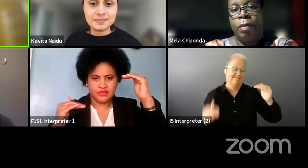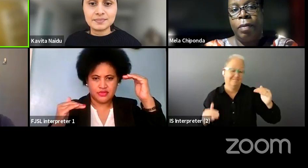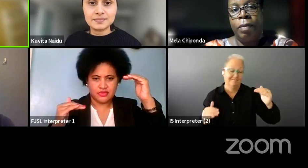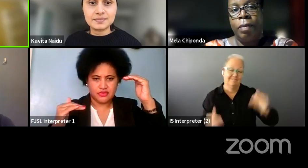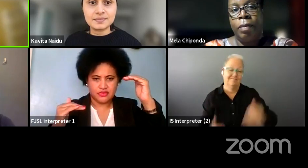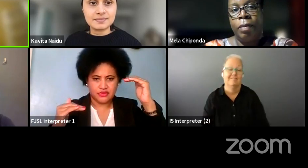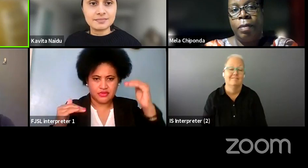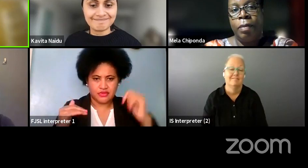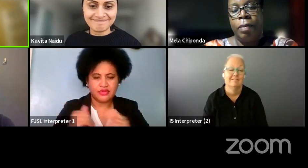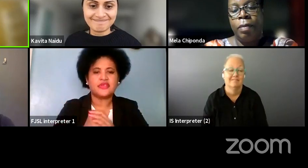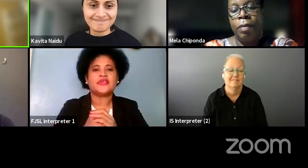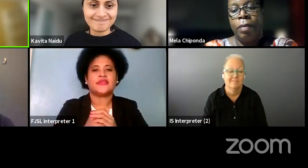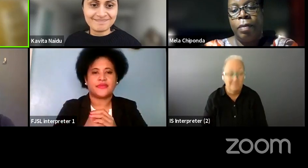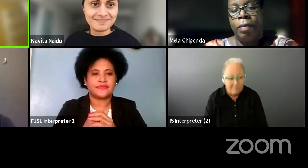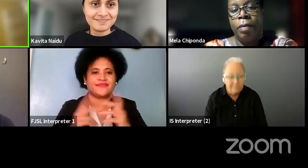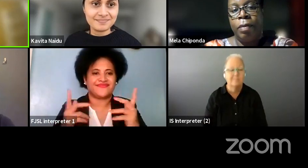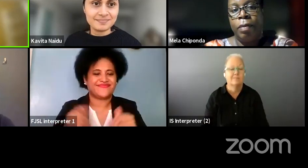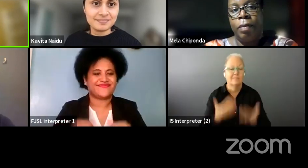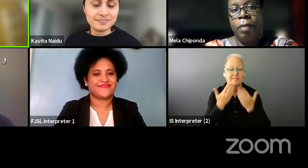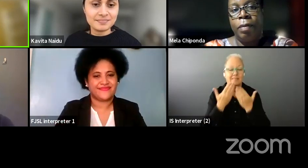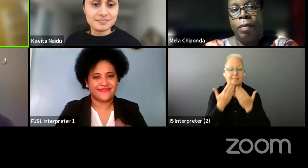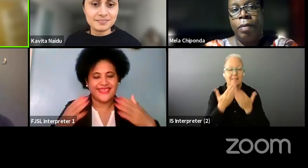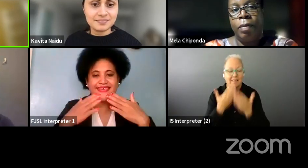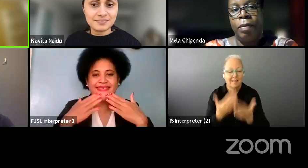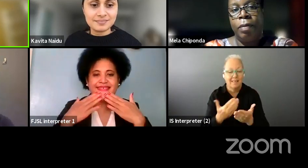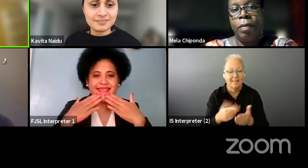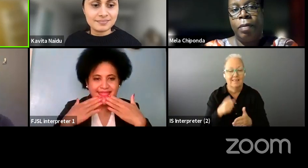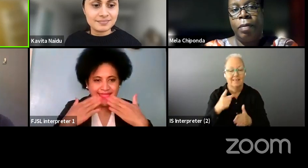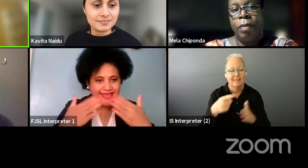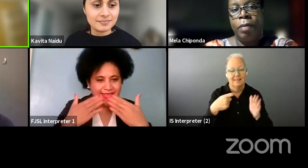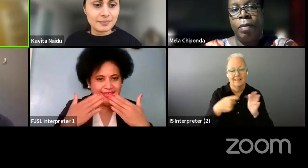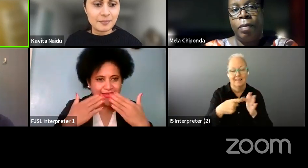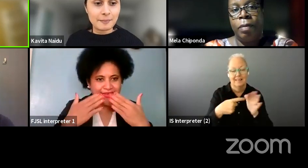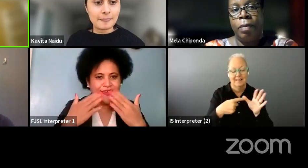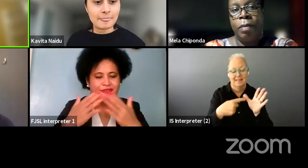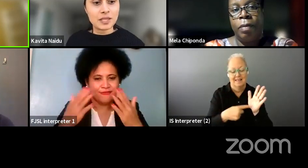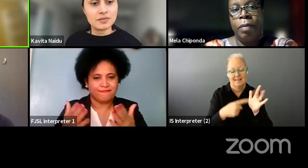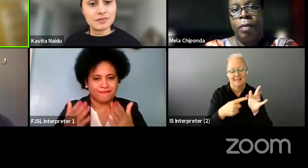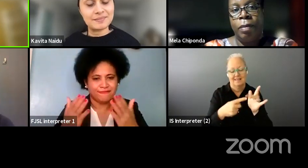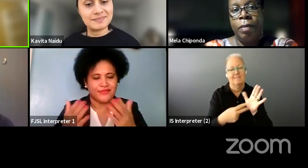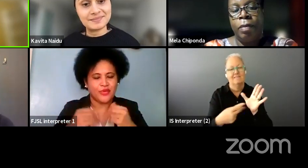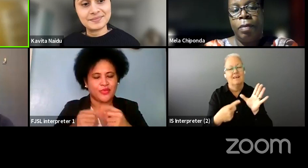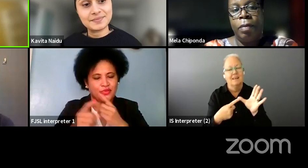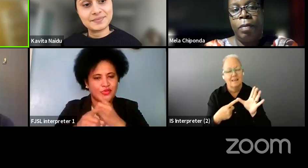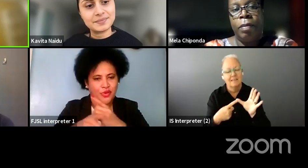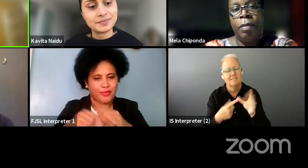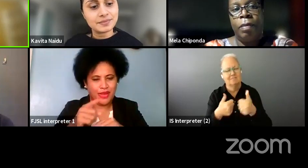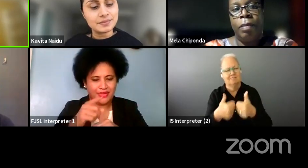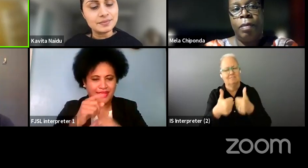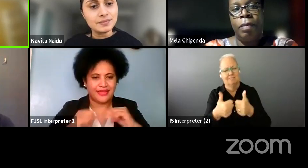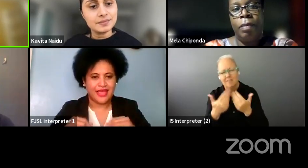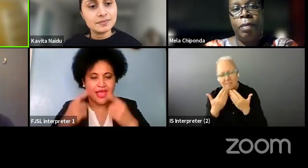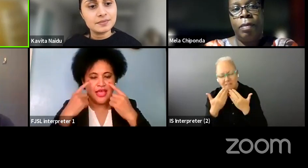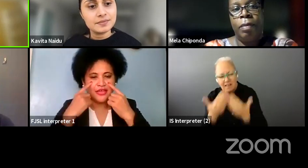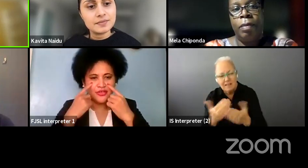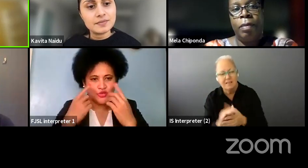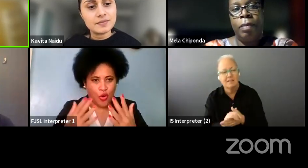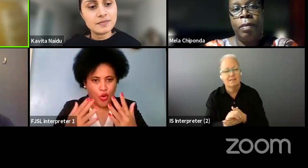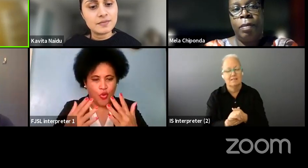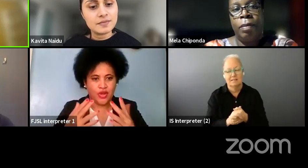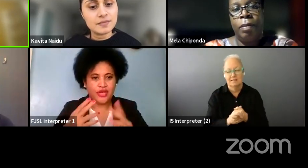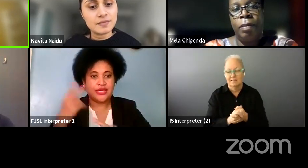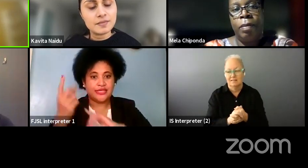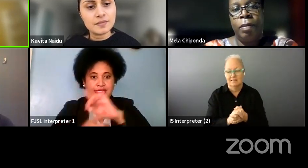Thanks, Kavita. I think it's, thank you for building on that and for showing us that disaster capitalism is